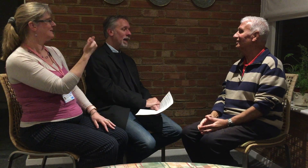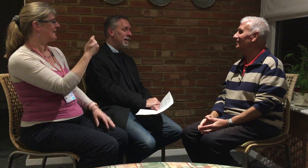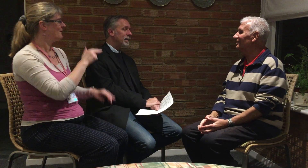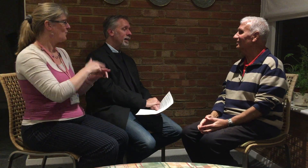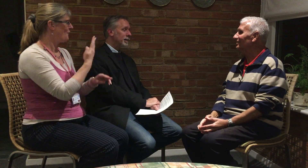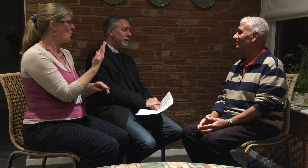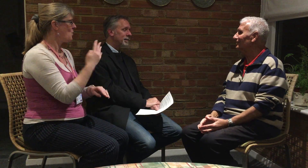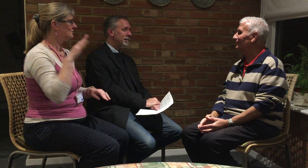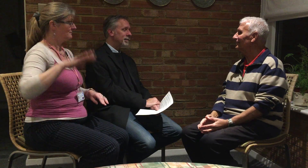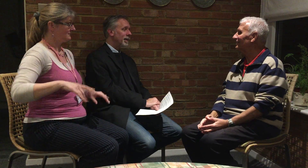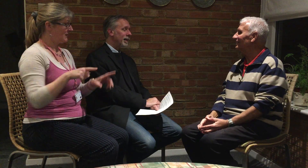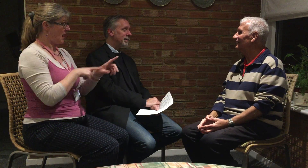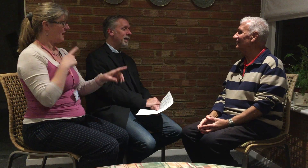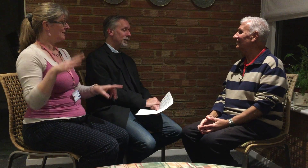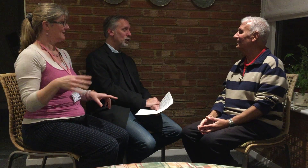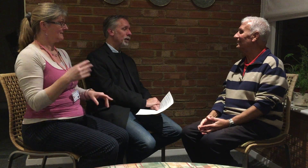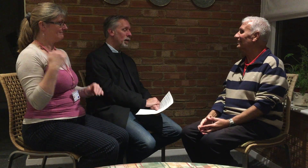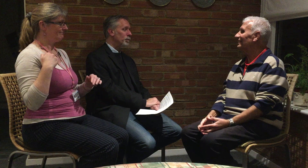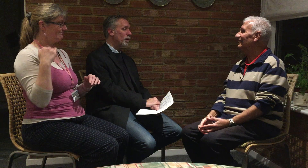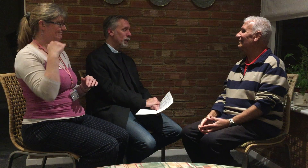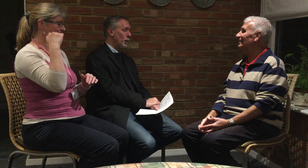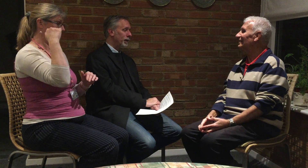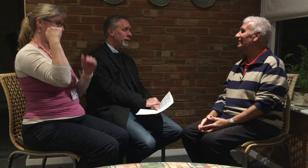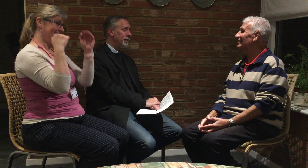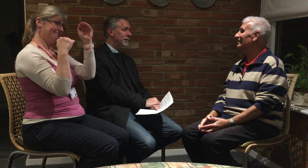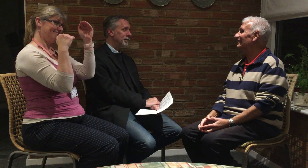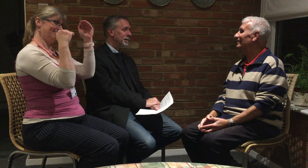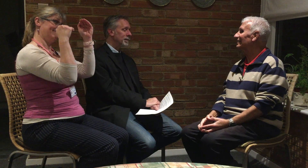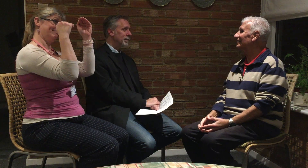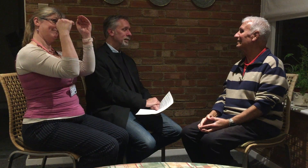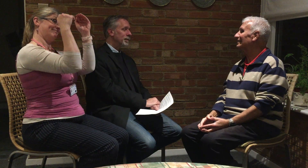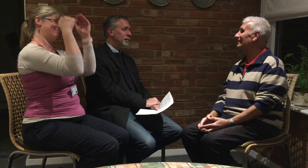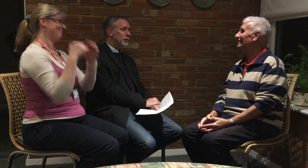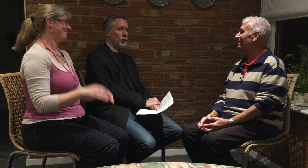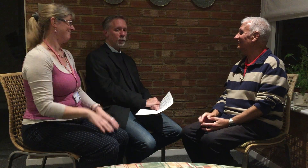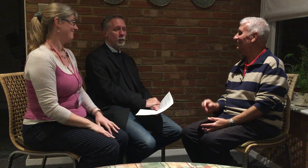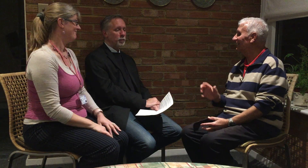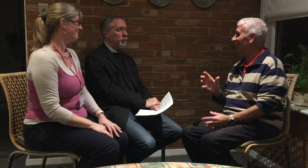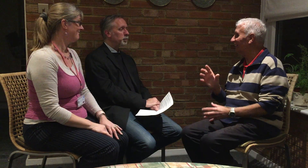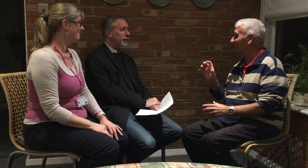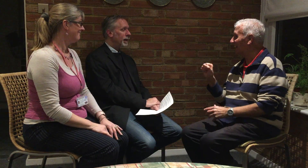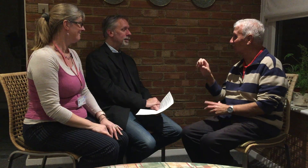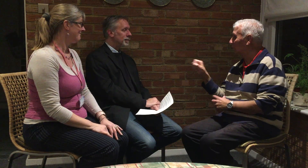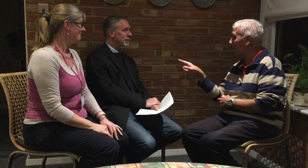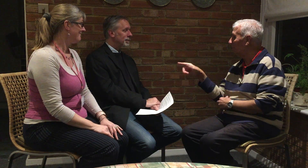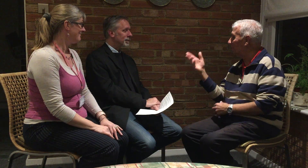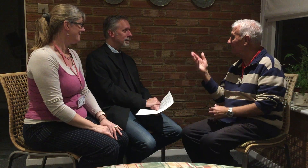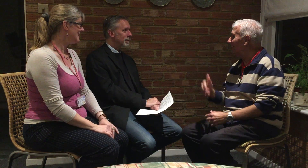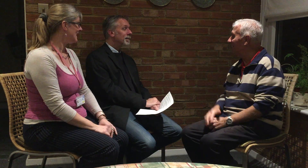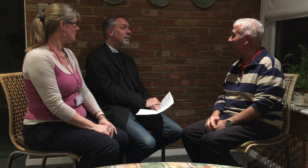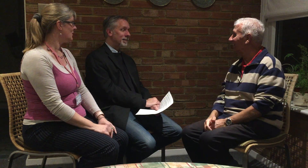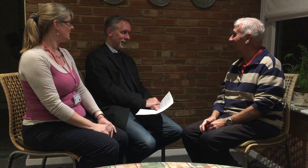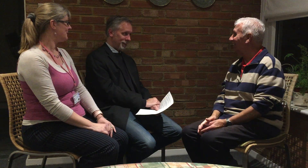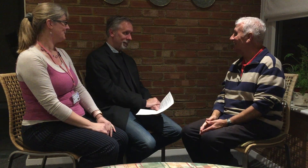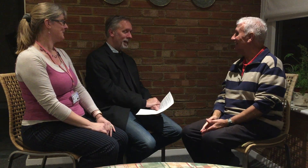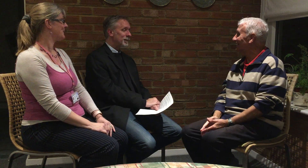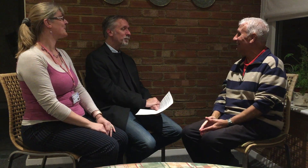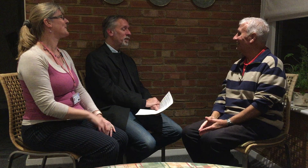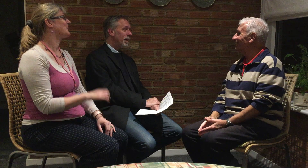And the youngest is catching him up very quickly. So we'll probably... Is he catching you up? Yes, he